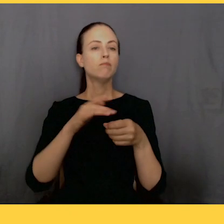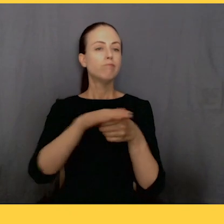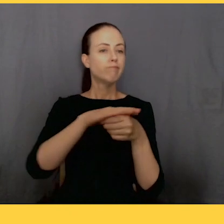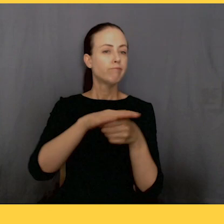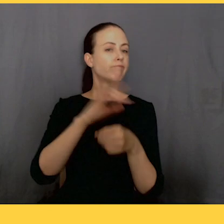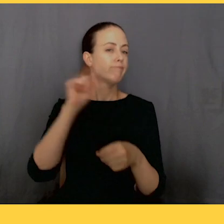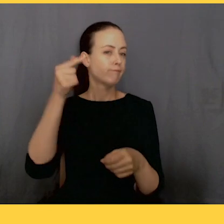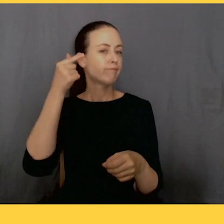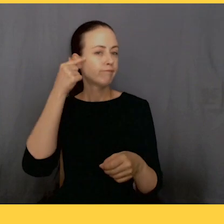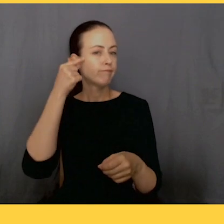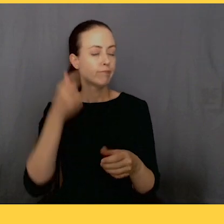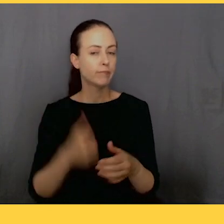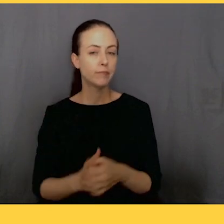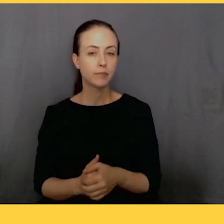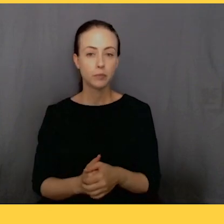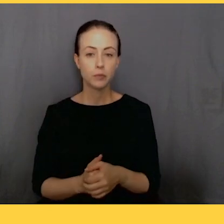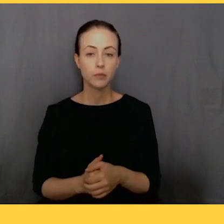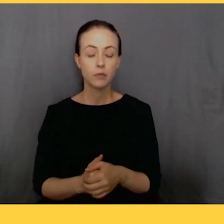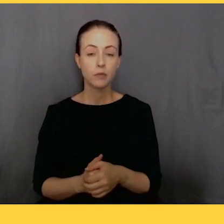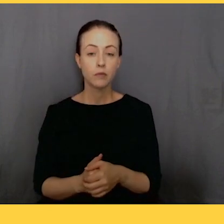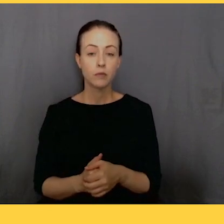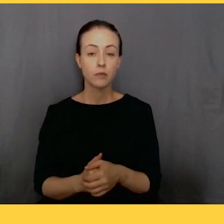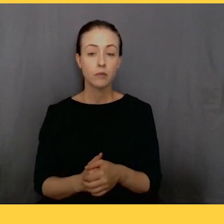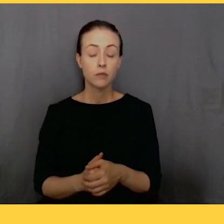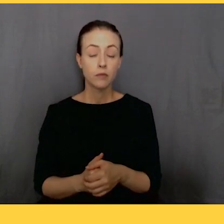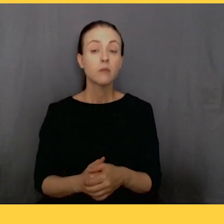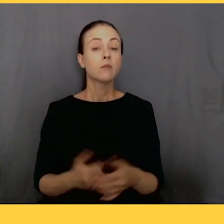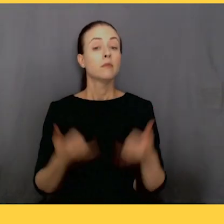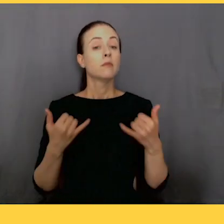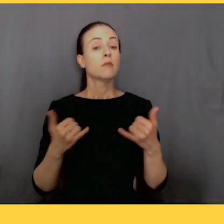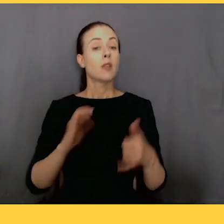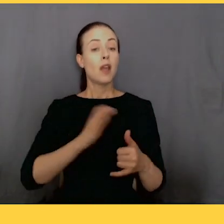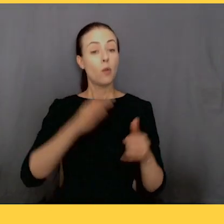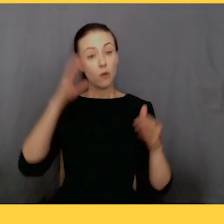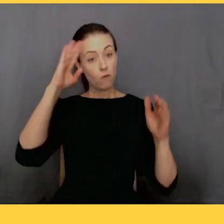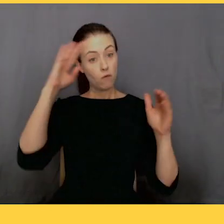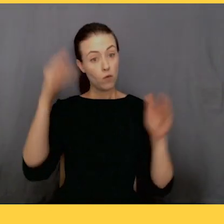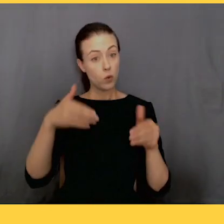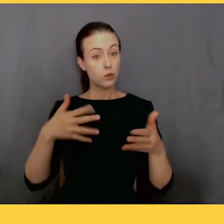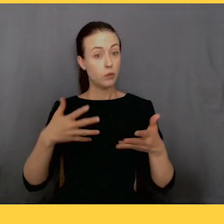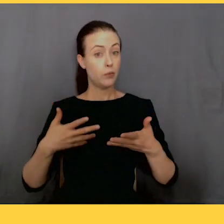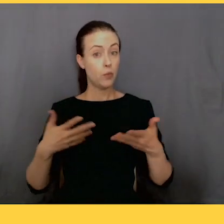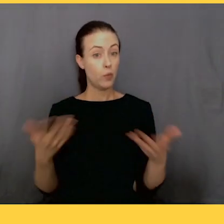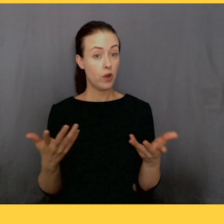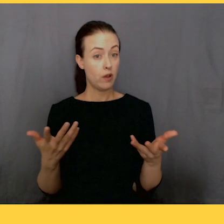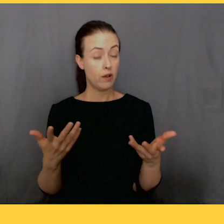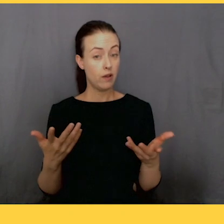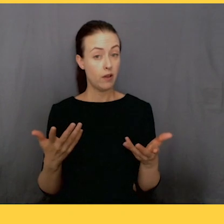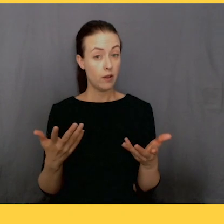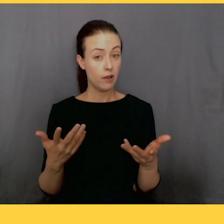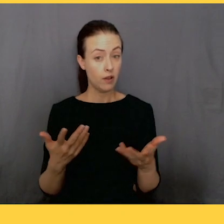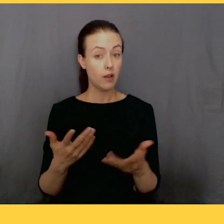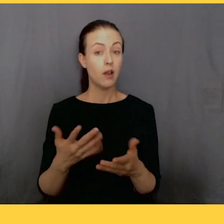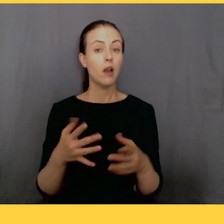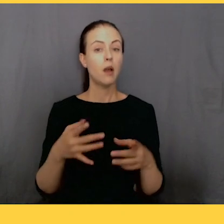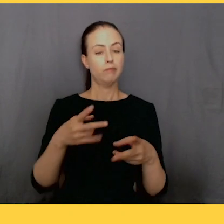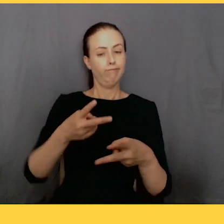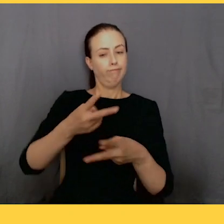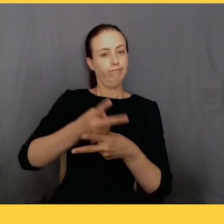So one of the key focus area in terms of enhancing our operational practices is vegetation